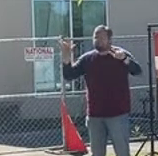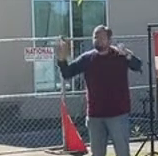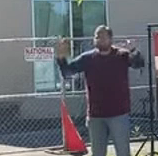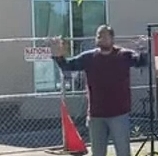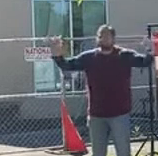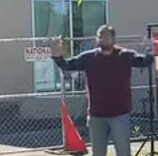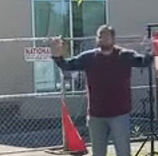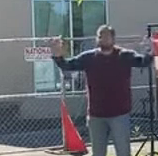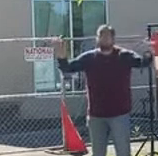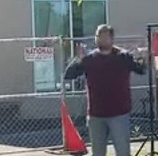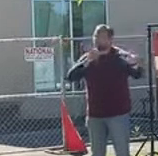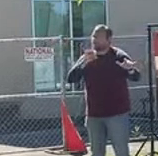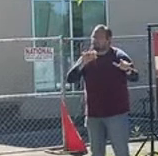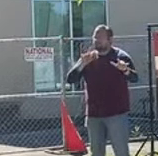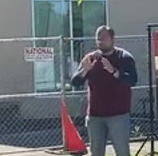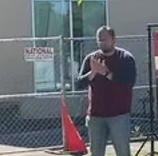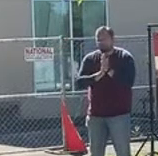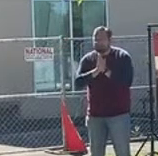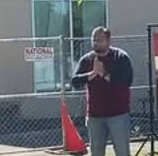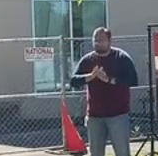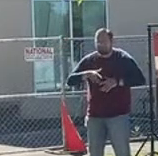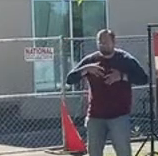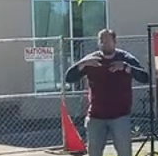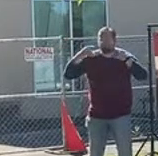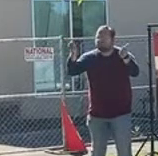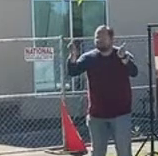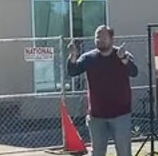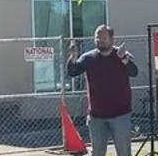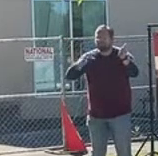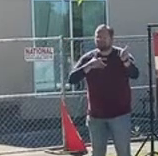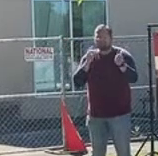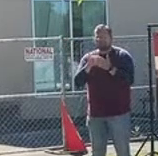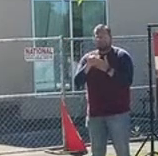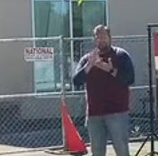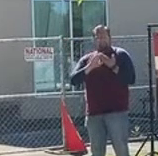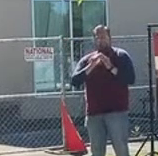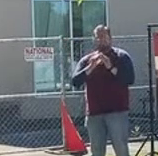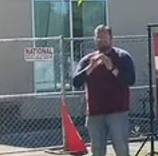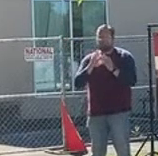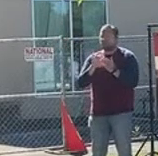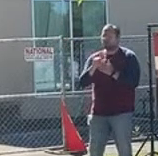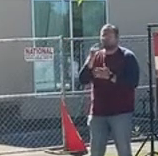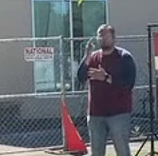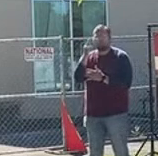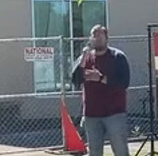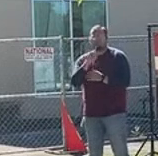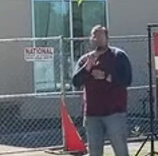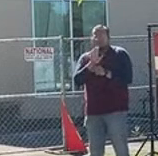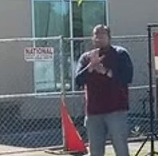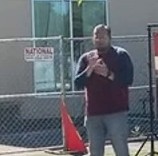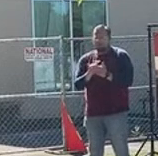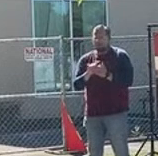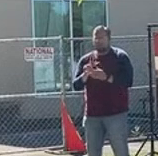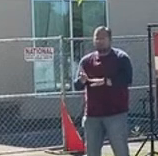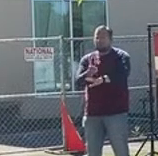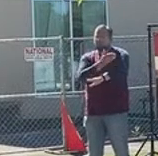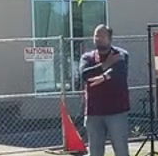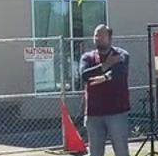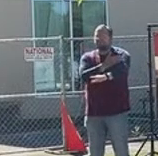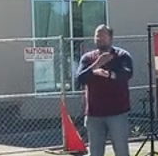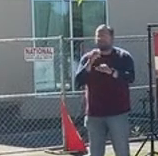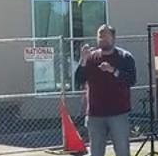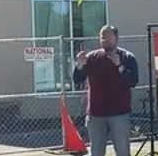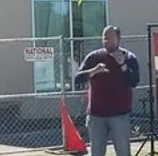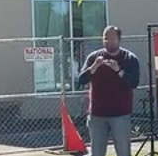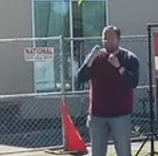it really does give a vibrant feel to the city. And as mentioned, one of the promises was to increase science education and